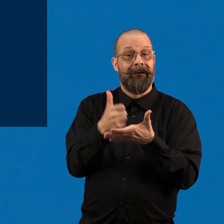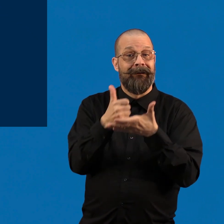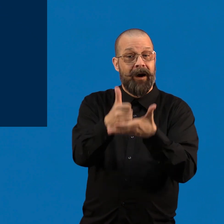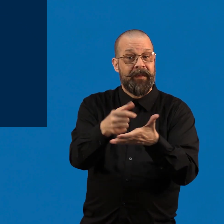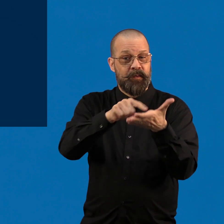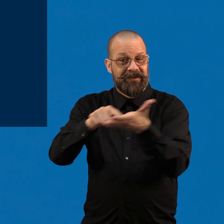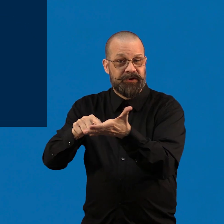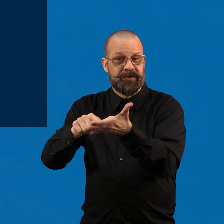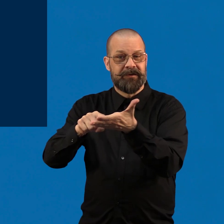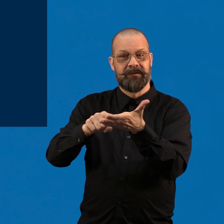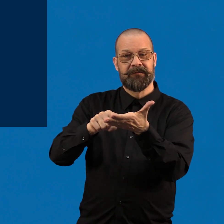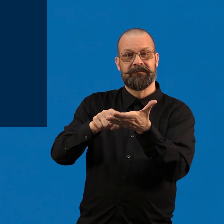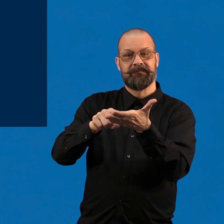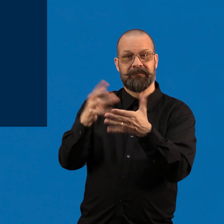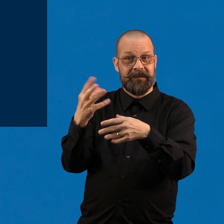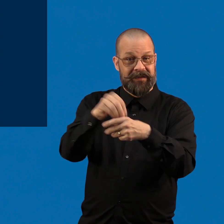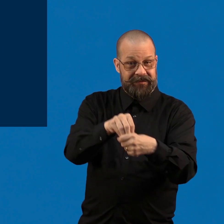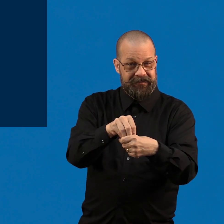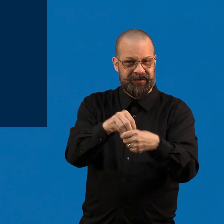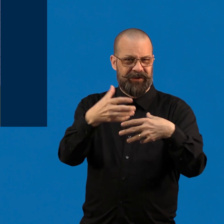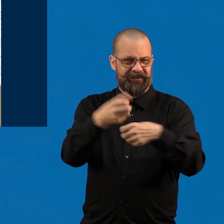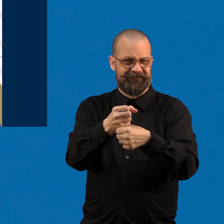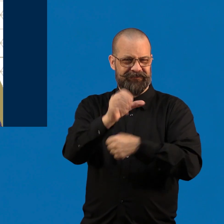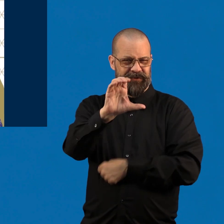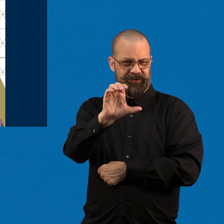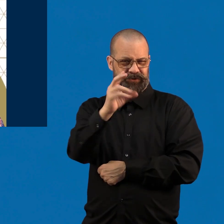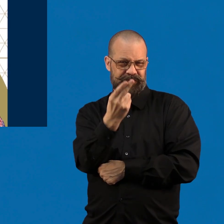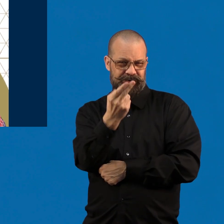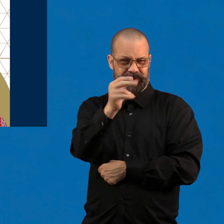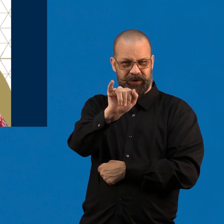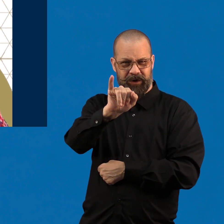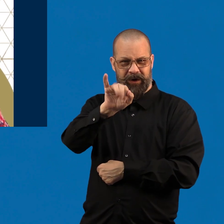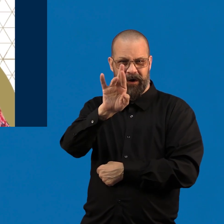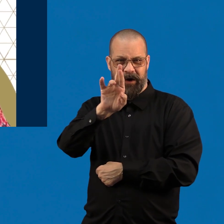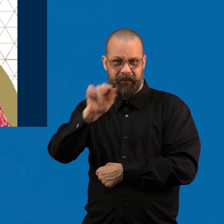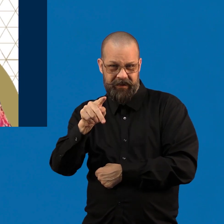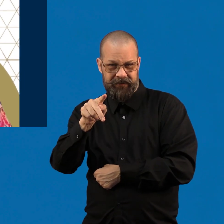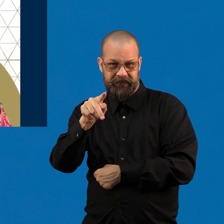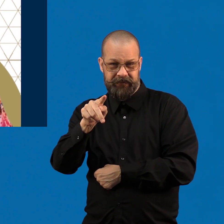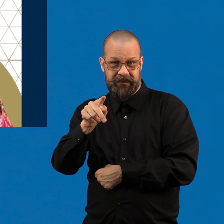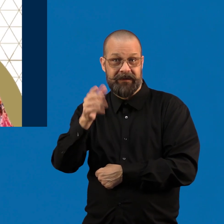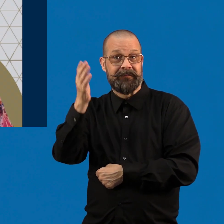or CHIRP. Today, our guests are Fran and Salima. Take it away, Salima.